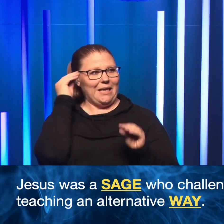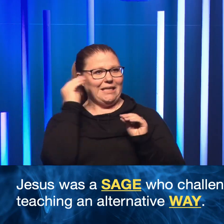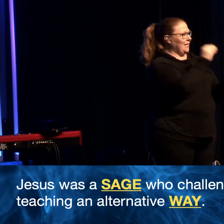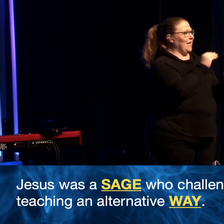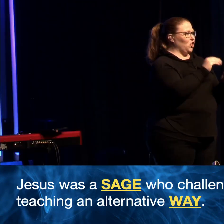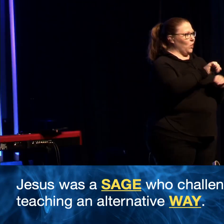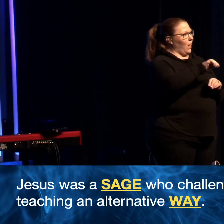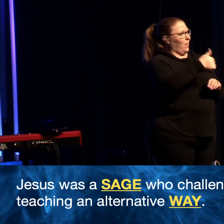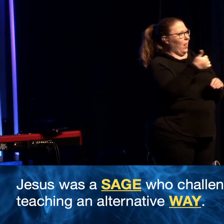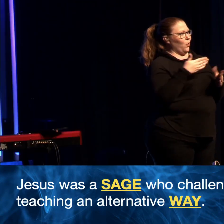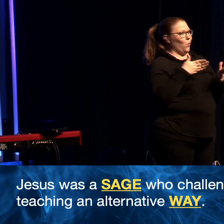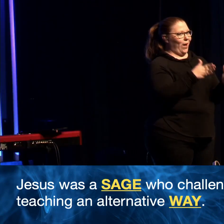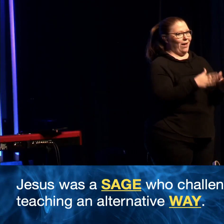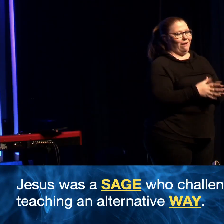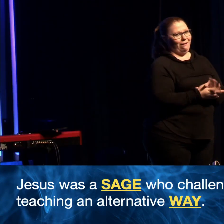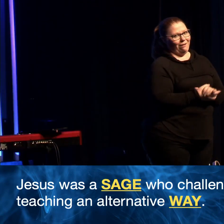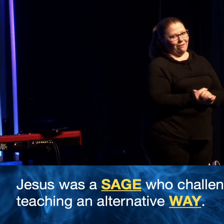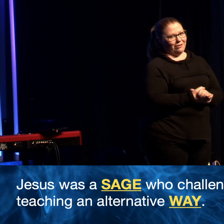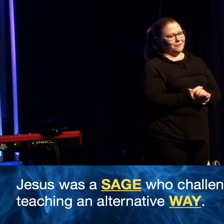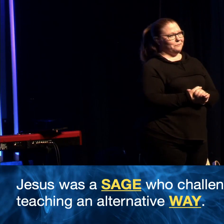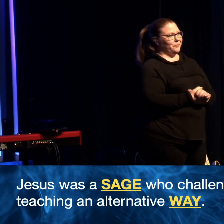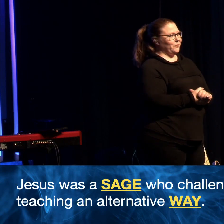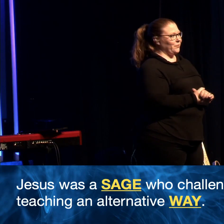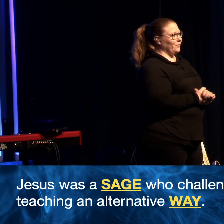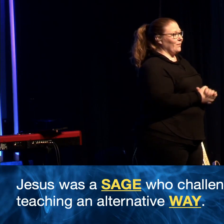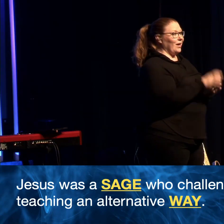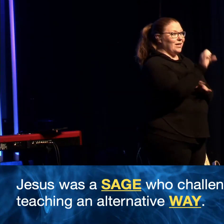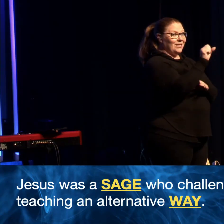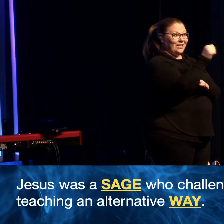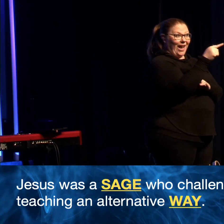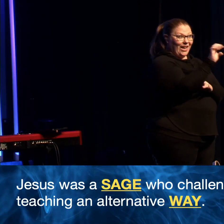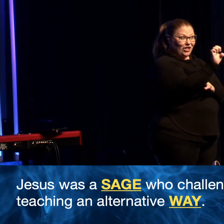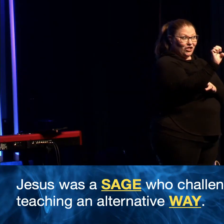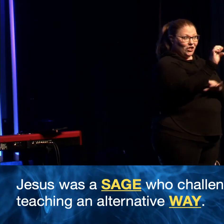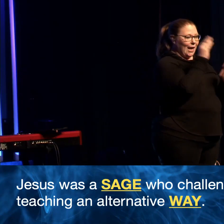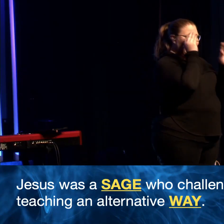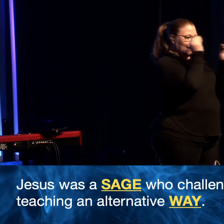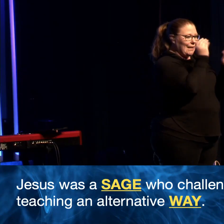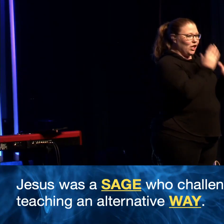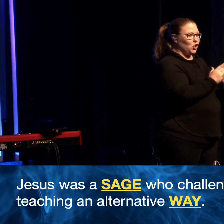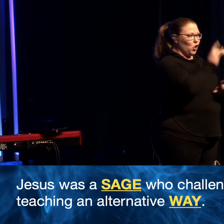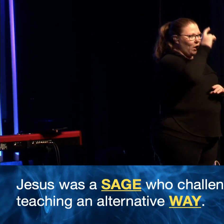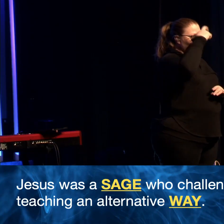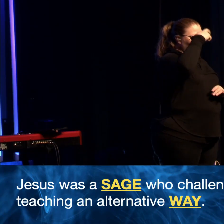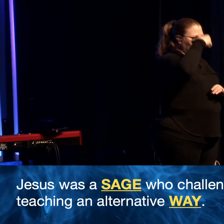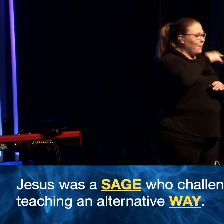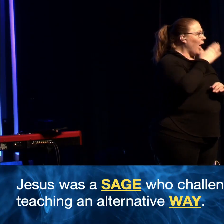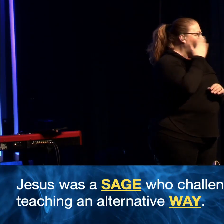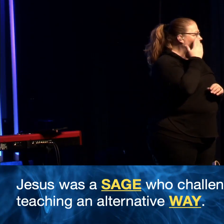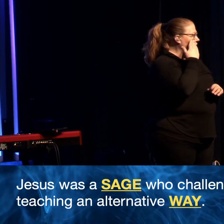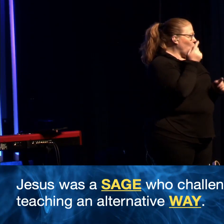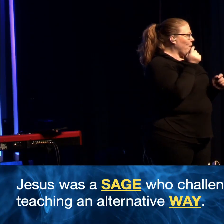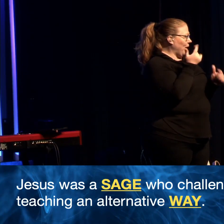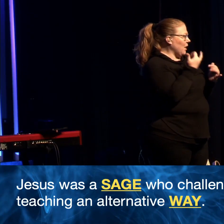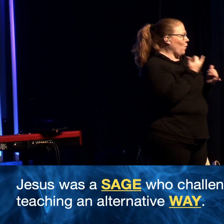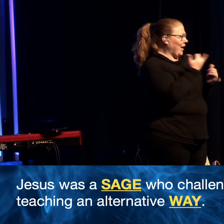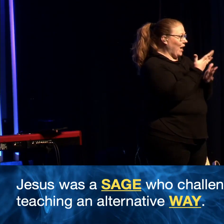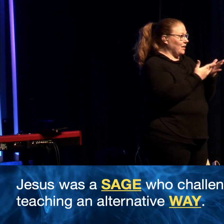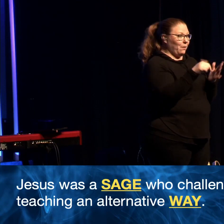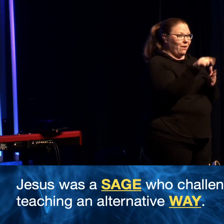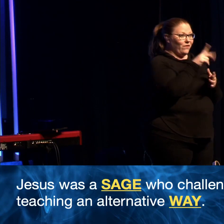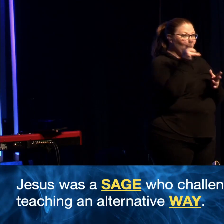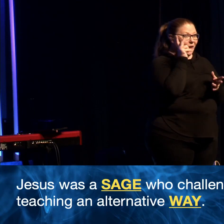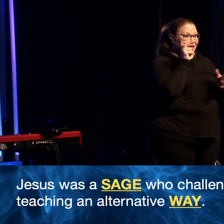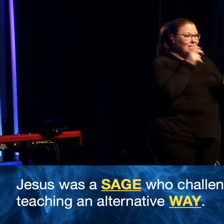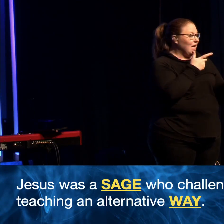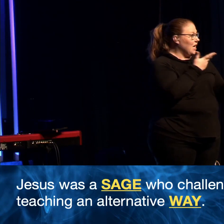alternative way. So a sage is a teacher of wisdom. Now, I know immediately right now, some of you that are listening, you're tuning in,